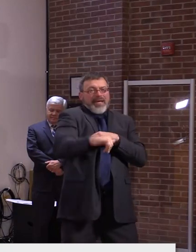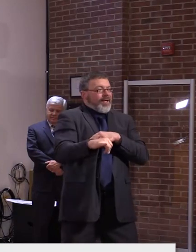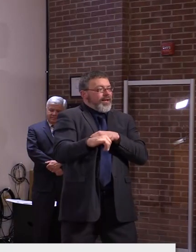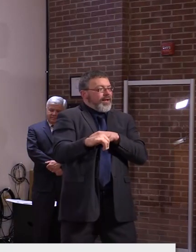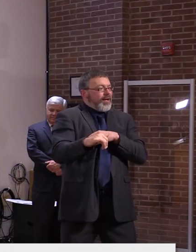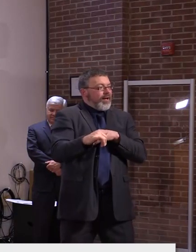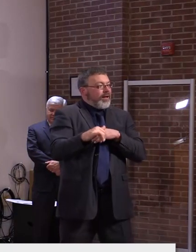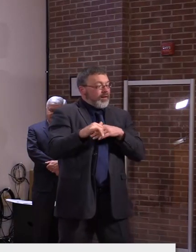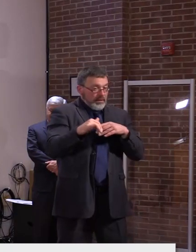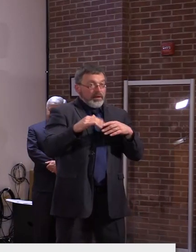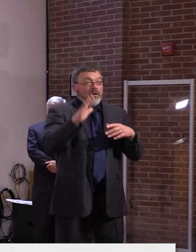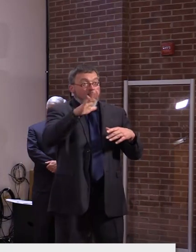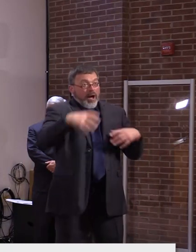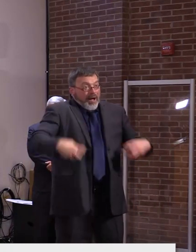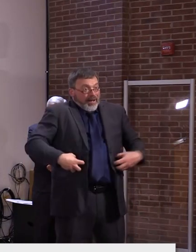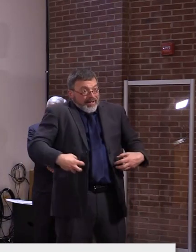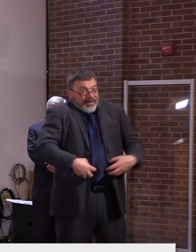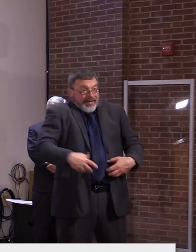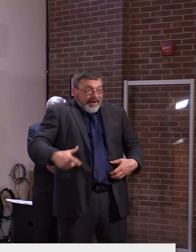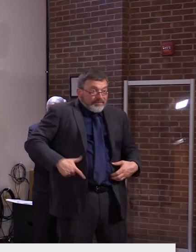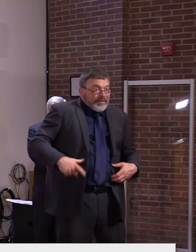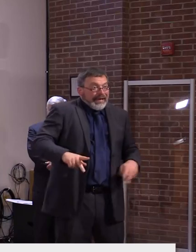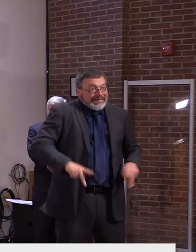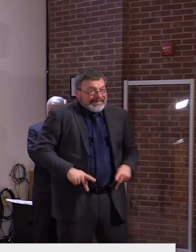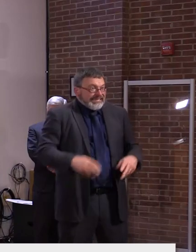if you do develop a cold.